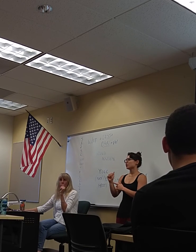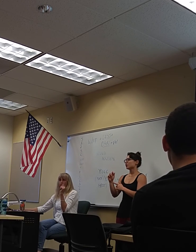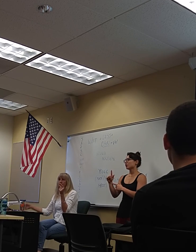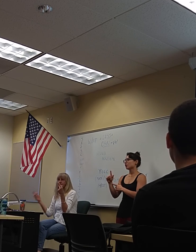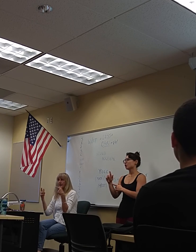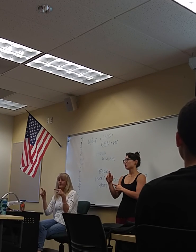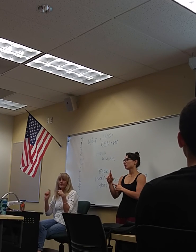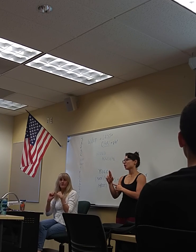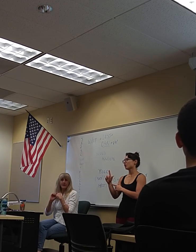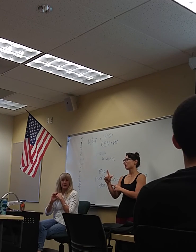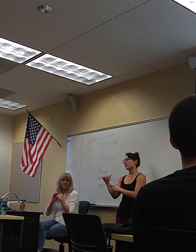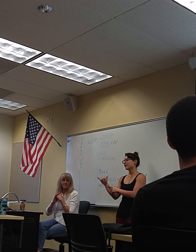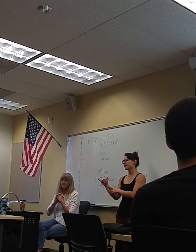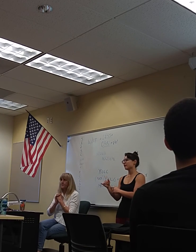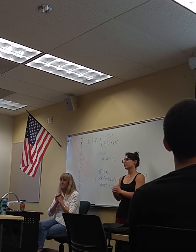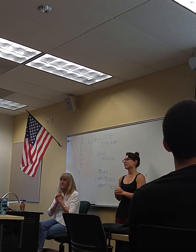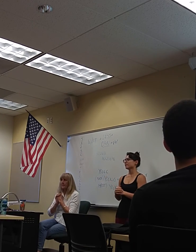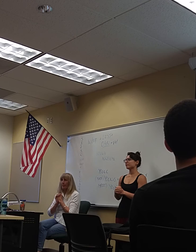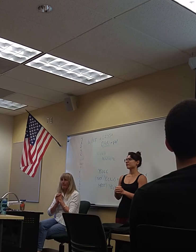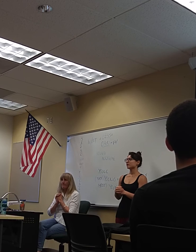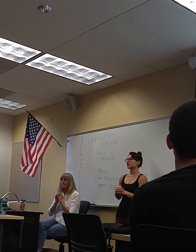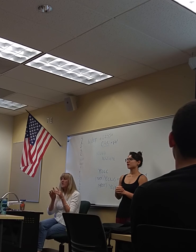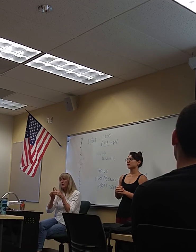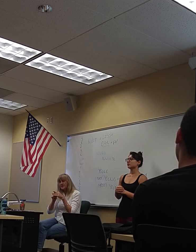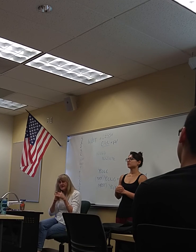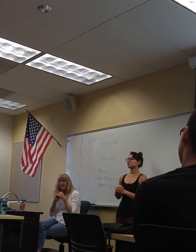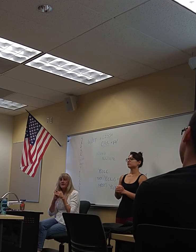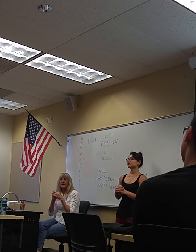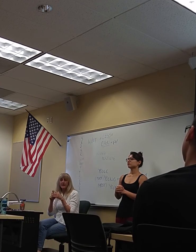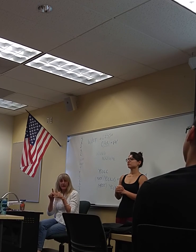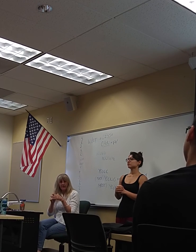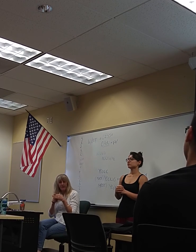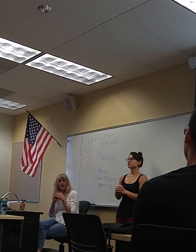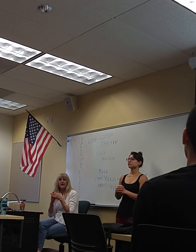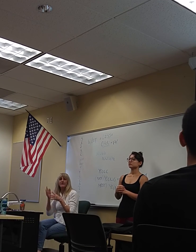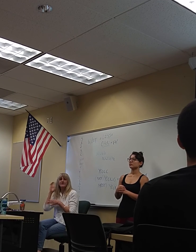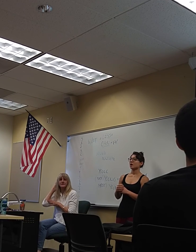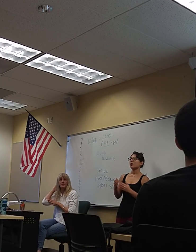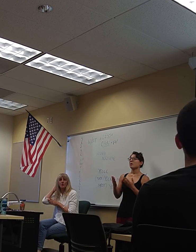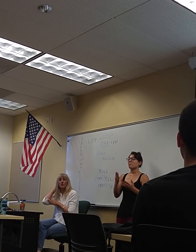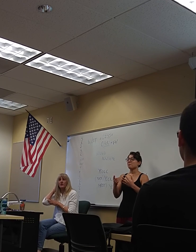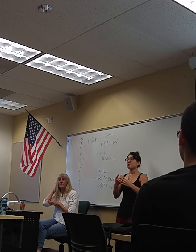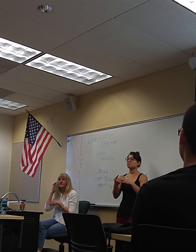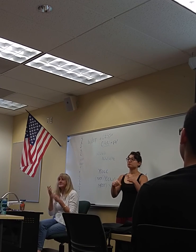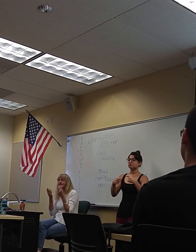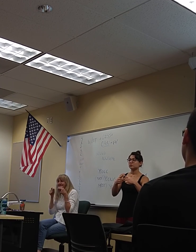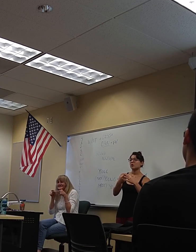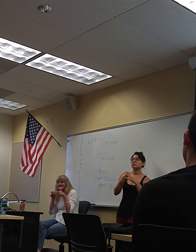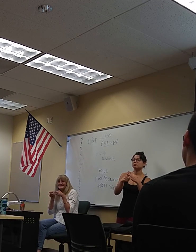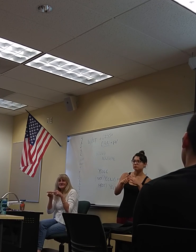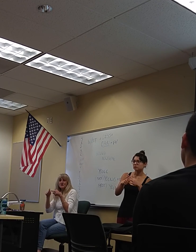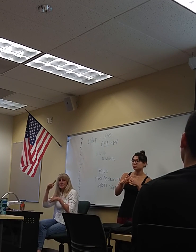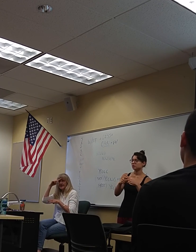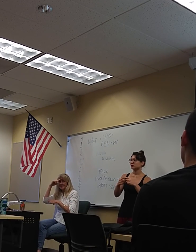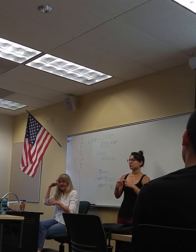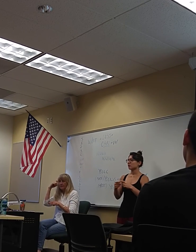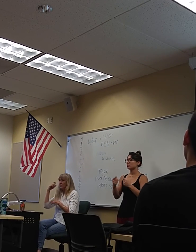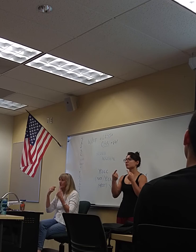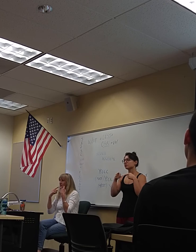We're going to sign during. You can sign beginning in the beginning of the summer, or you could just say during the summer. You could